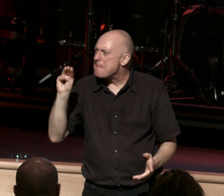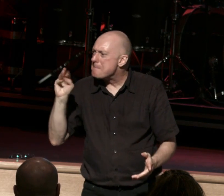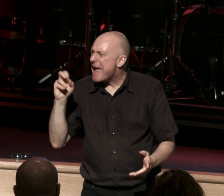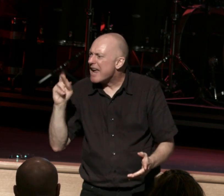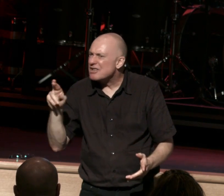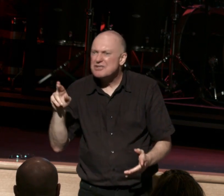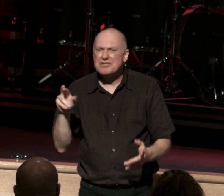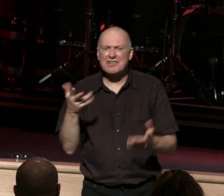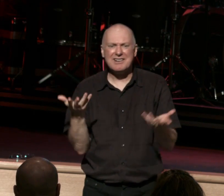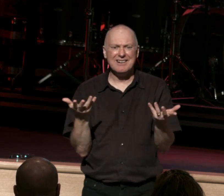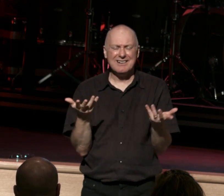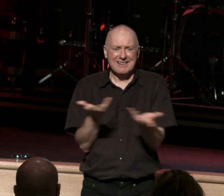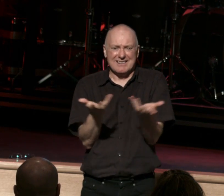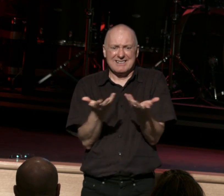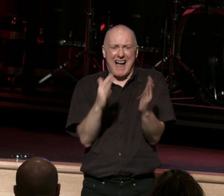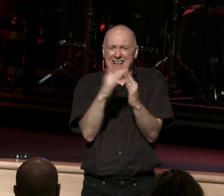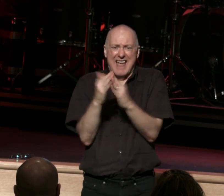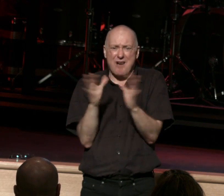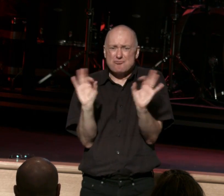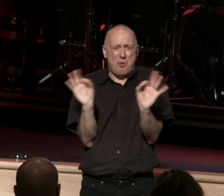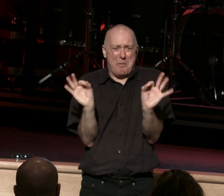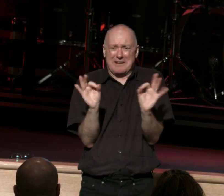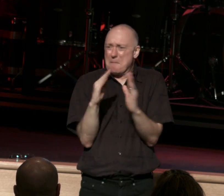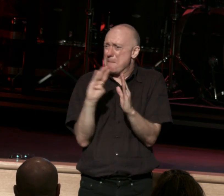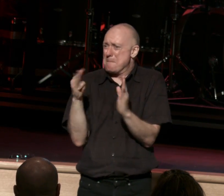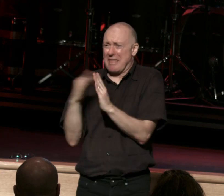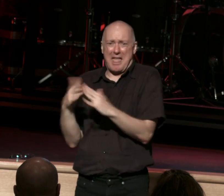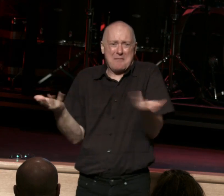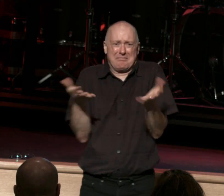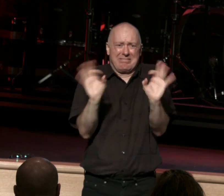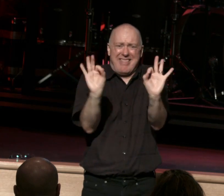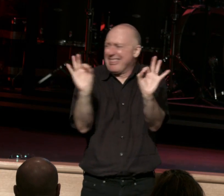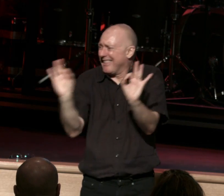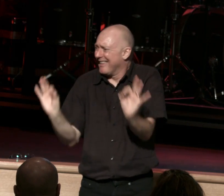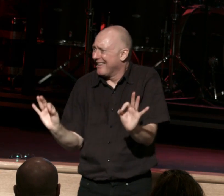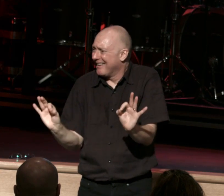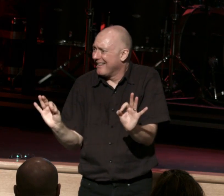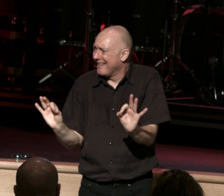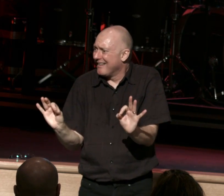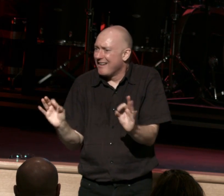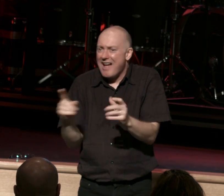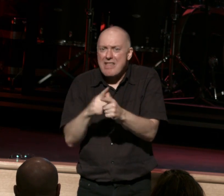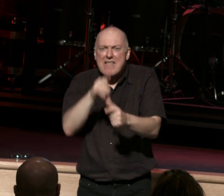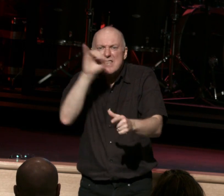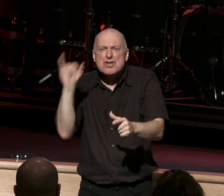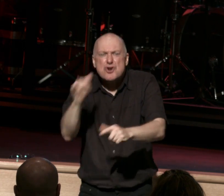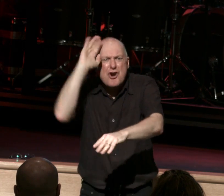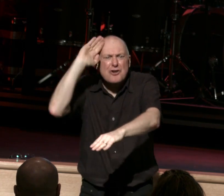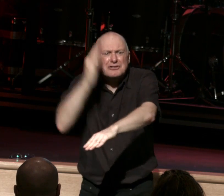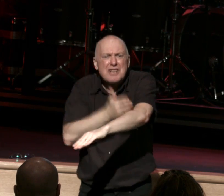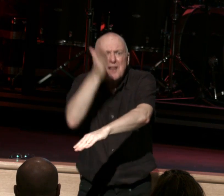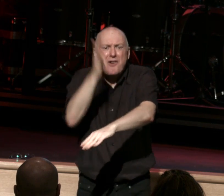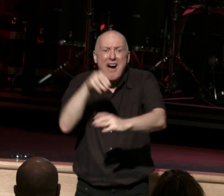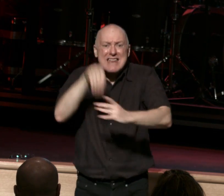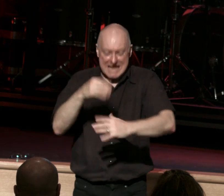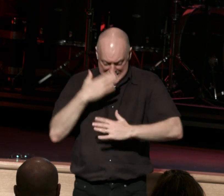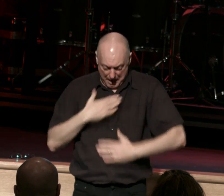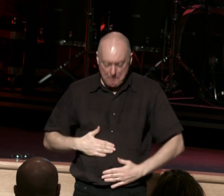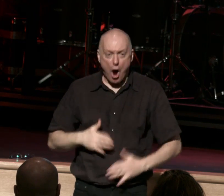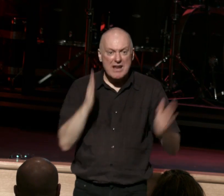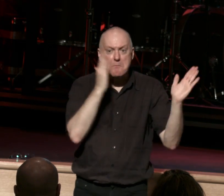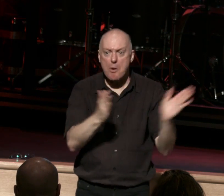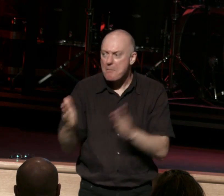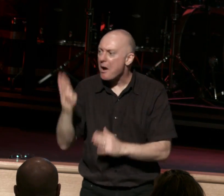lowly manger, to an obscure couple, to a town of nobodies, and there would come the eternal Son of God in a